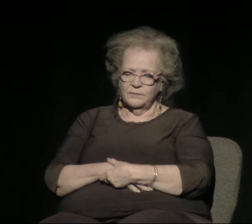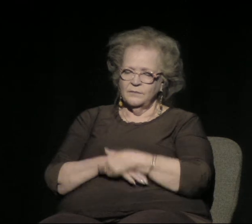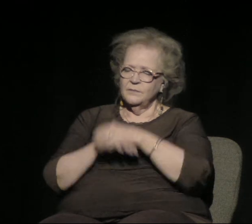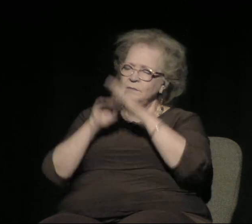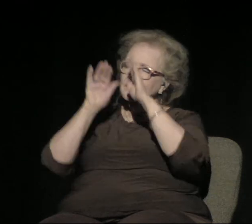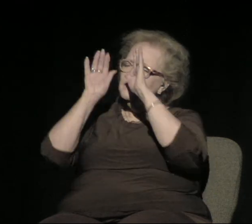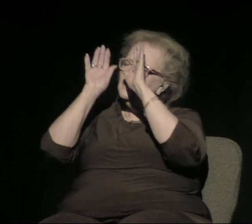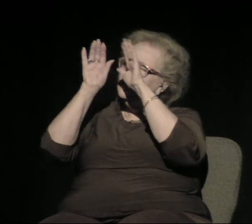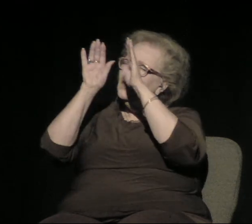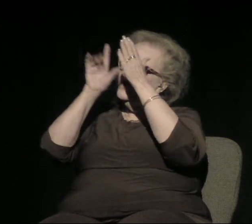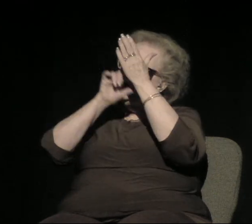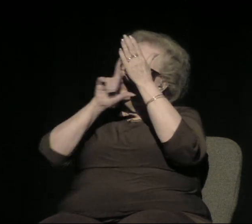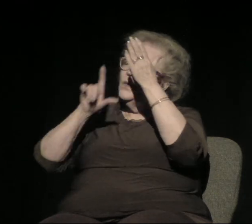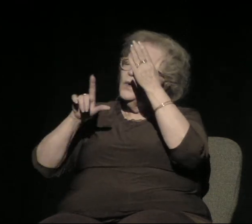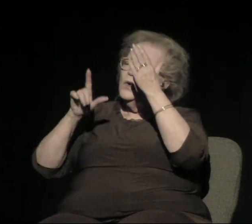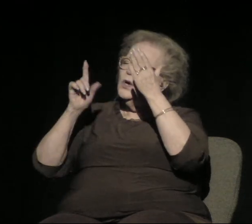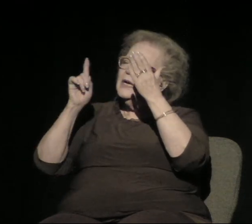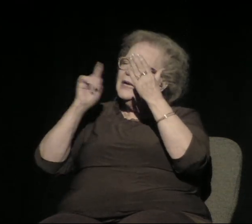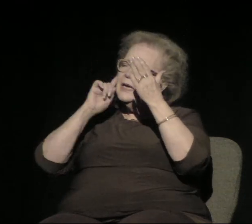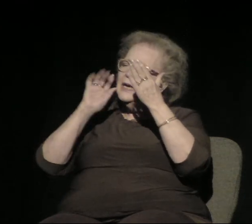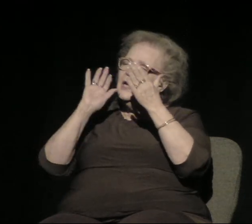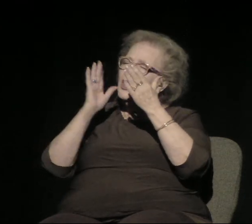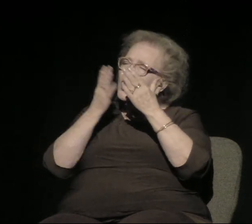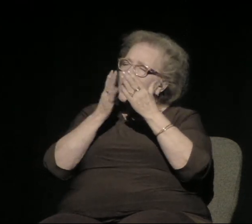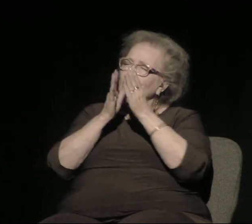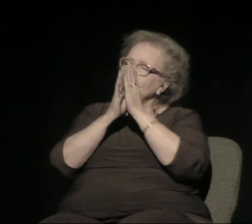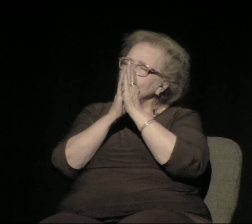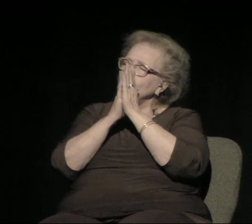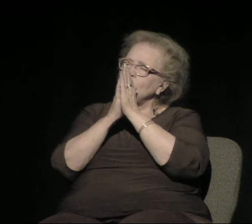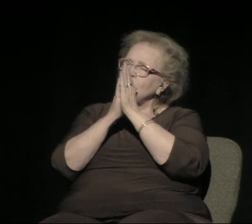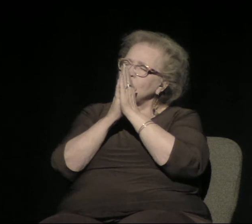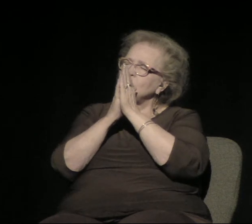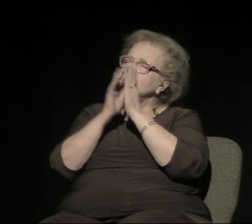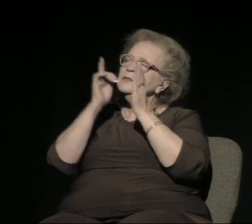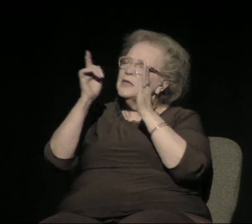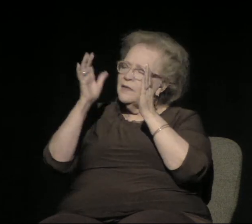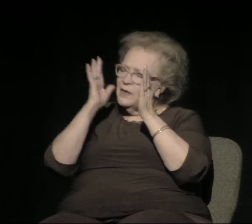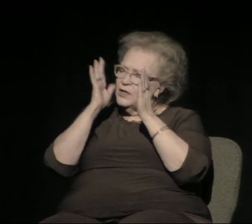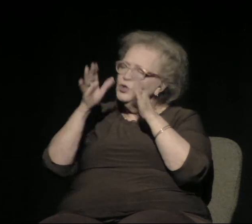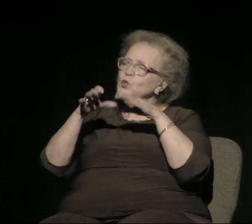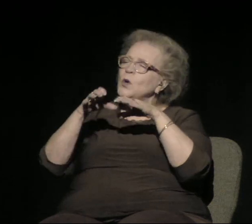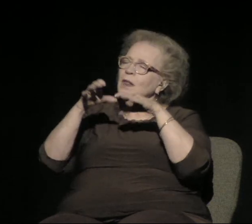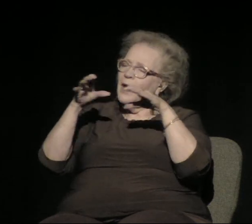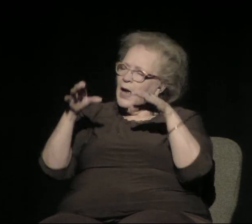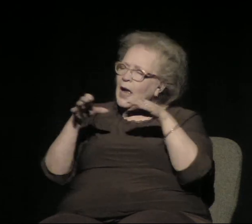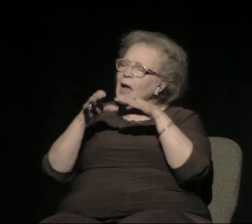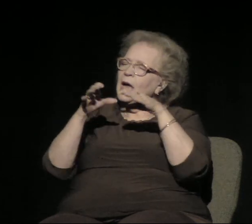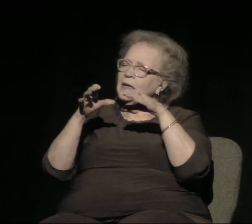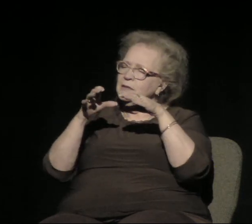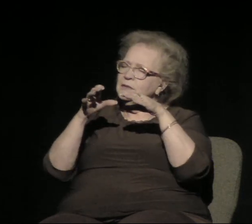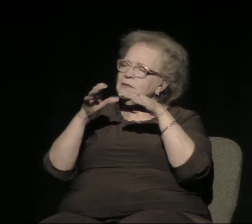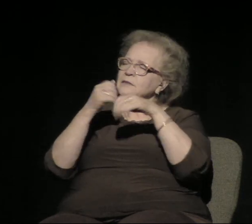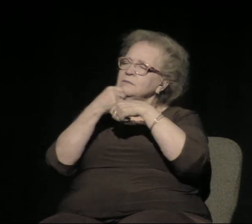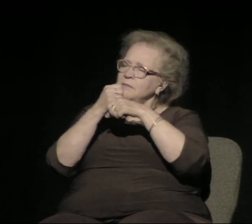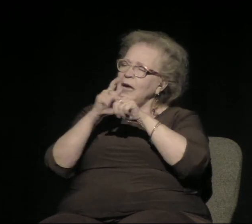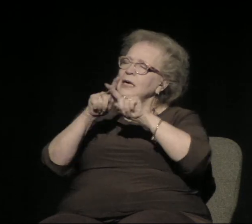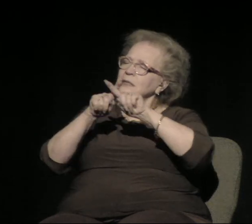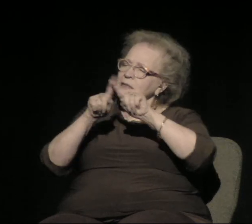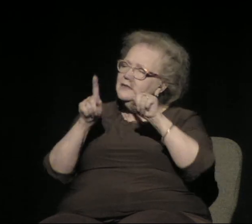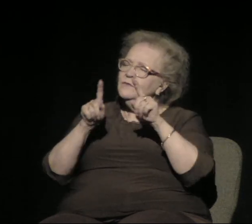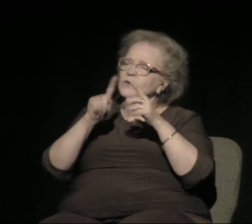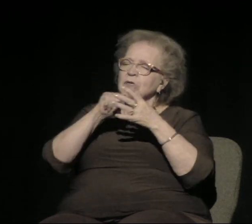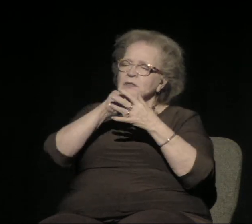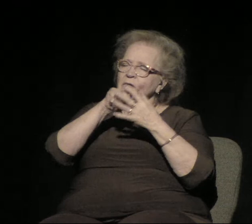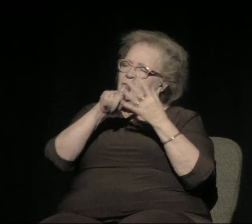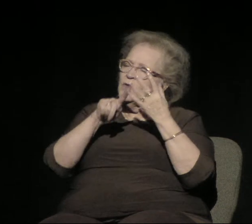Lord, I pray that you would hear these prayers and that you would act and that you would make a difference in the lives of